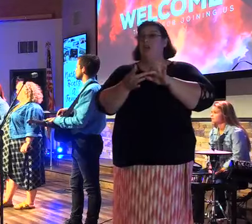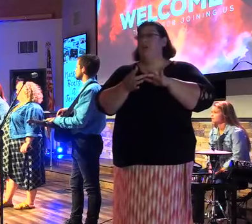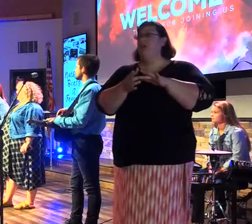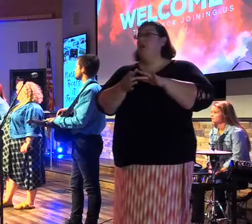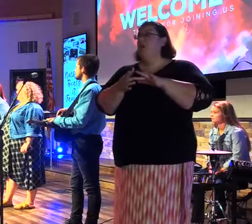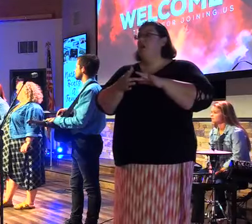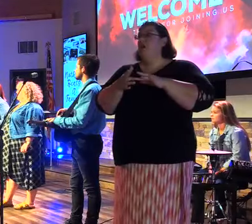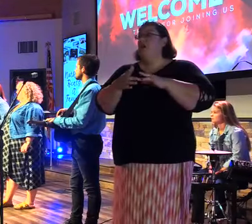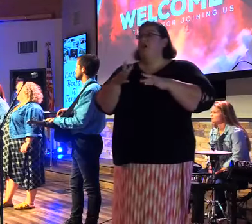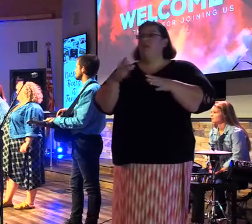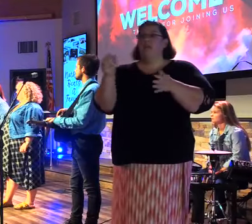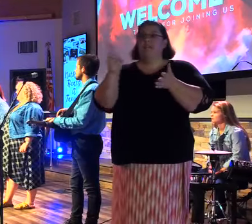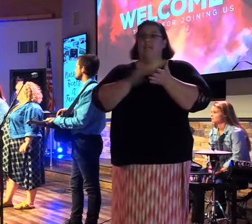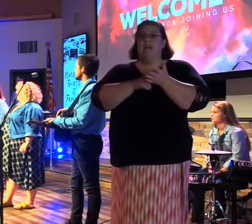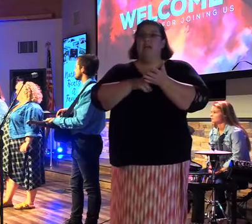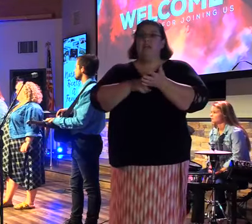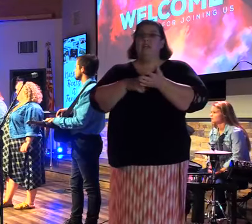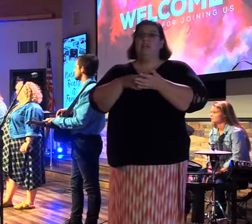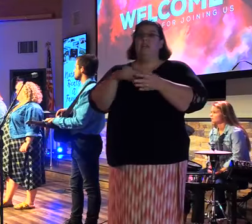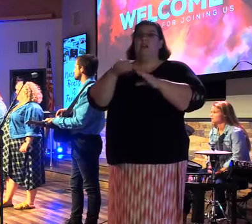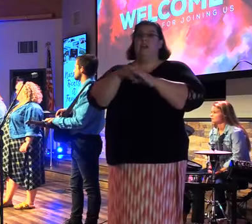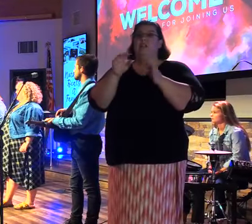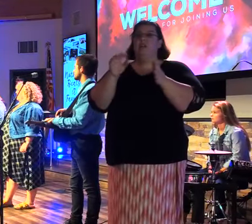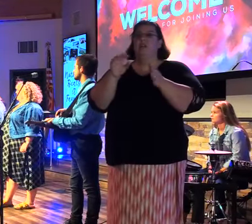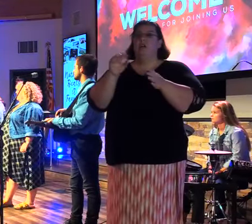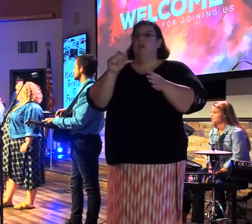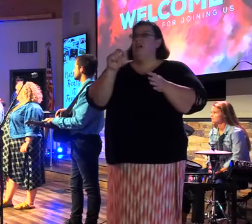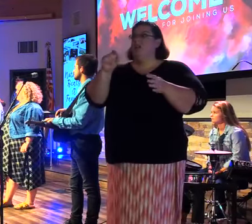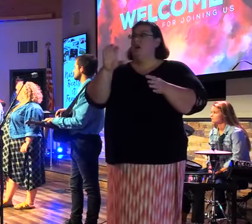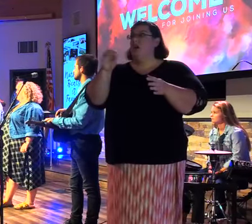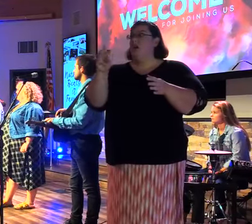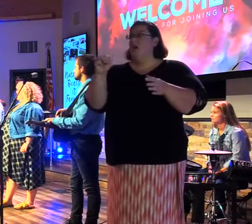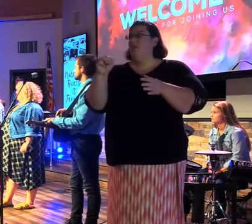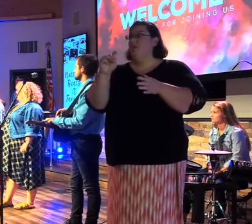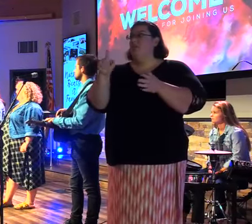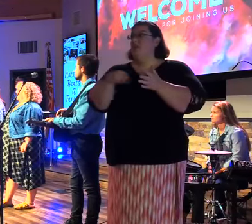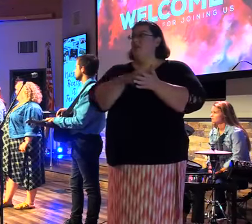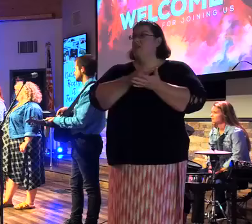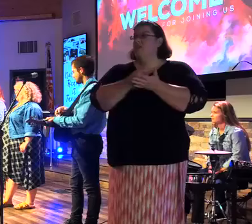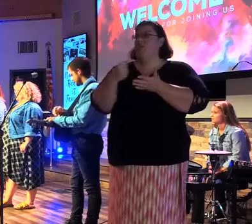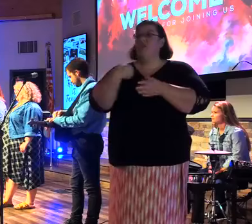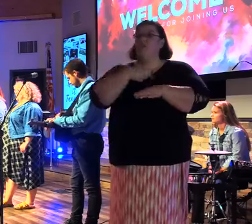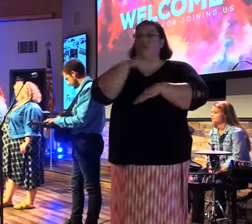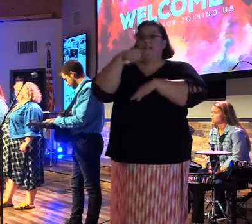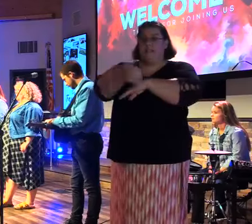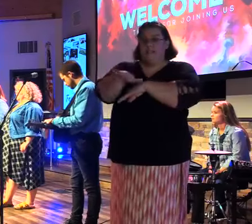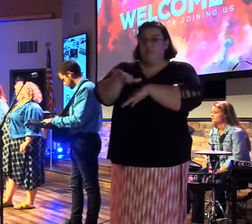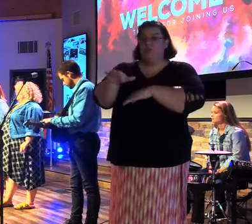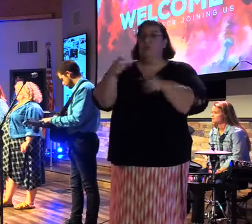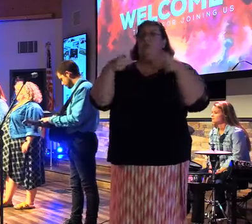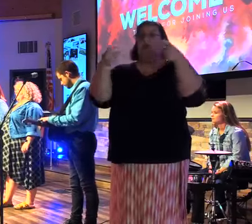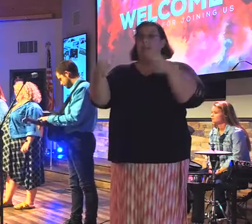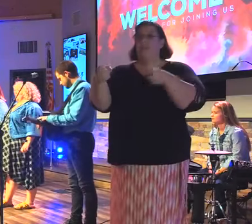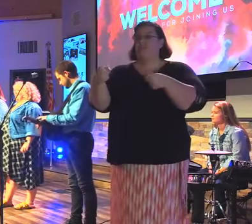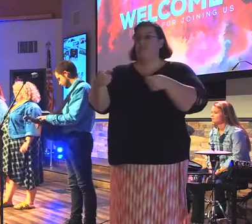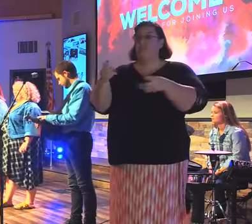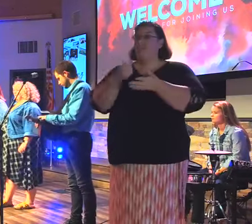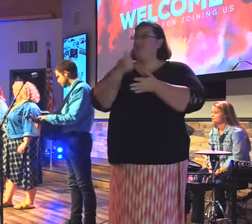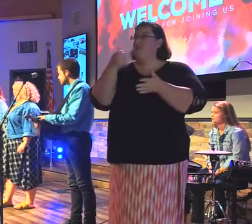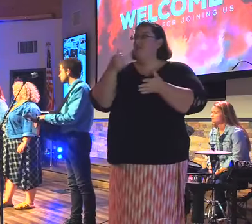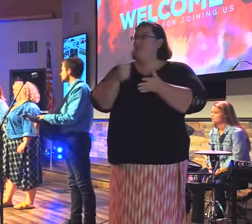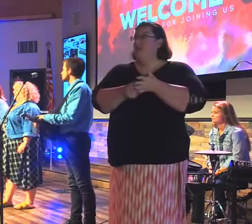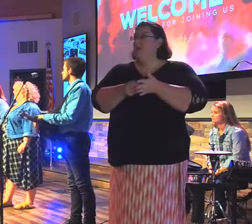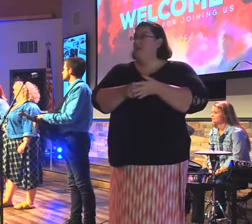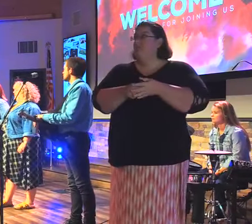crbible.com/FTG. That stands for first time guest. And we're going to have a gift we can give to you as well. And lastly, if you are a first time guest, we have our hospitality